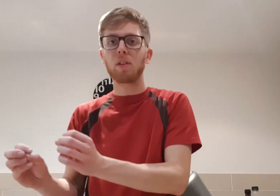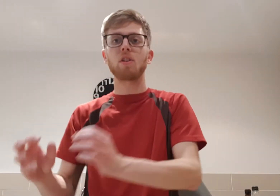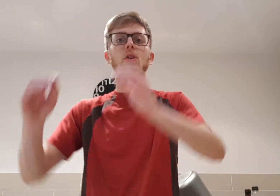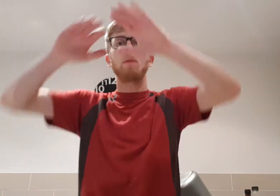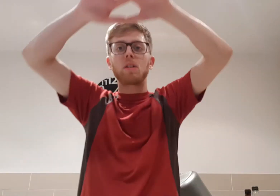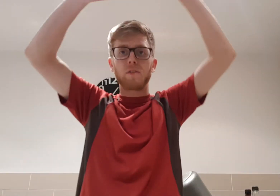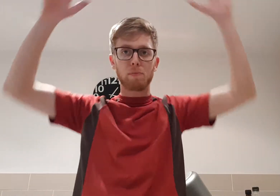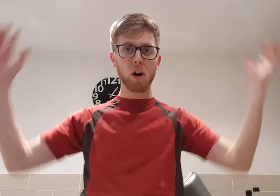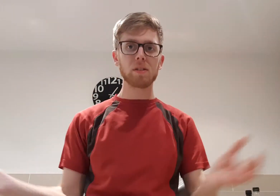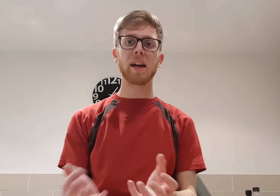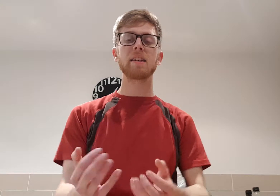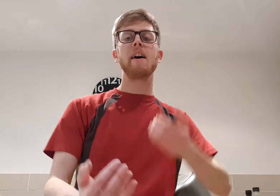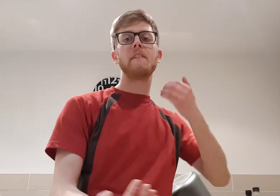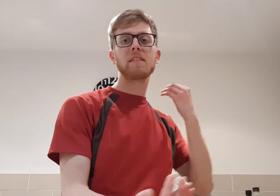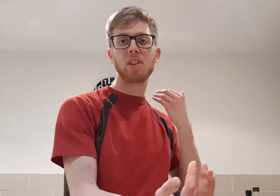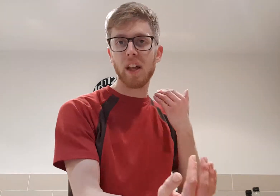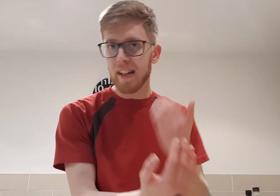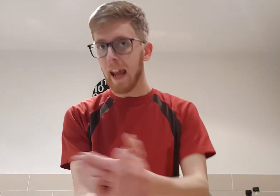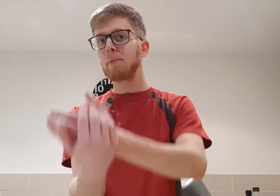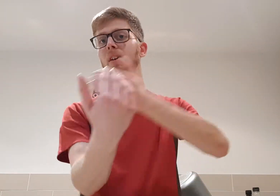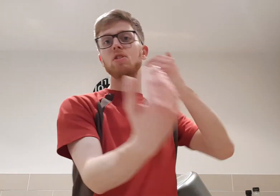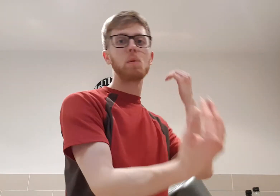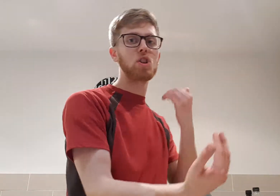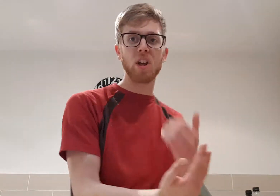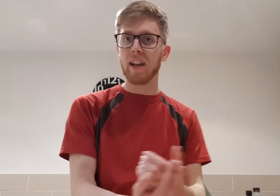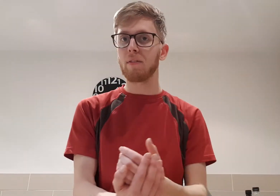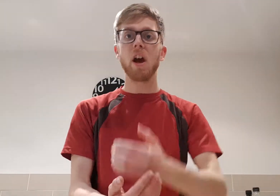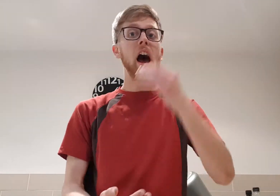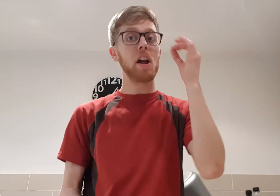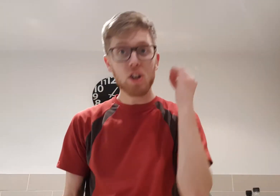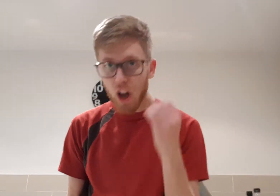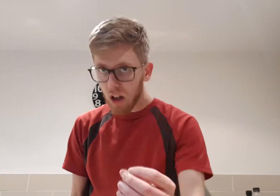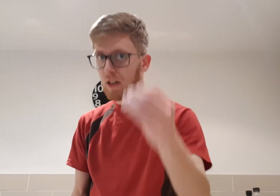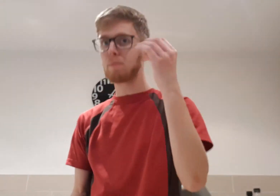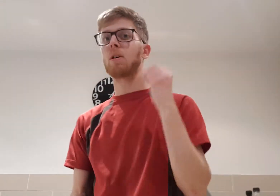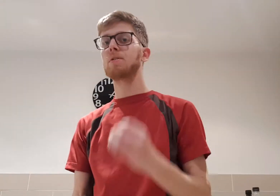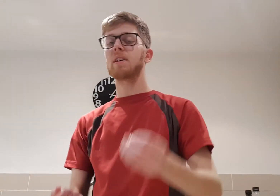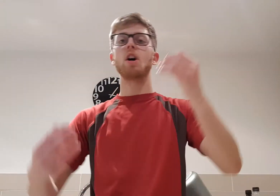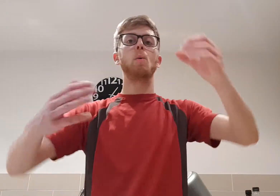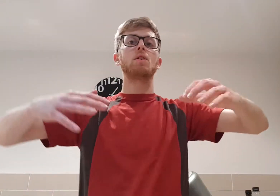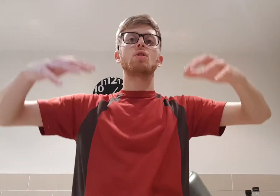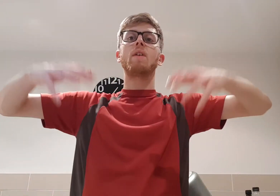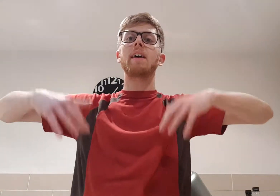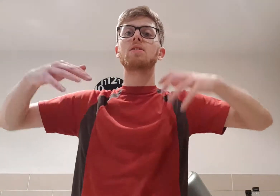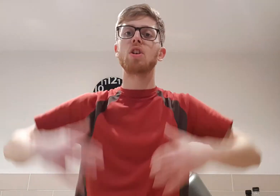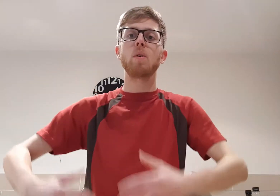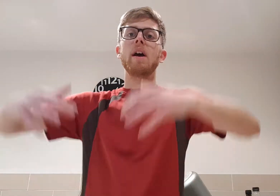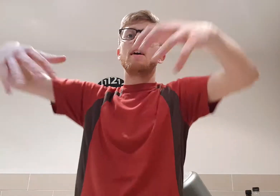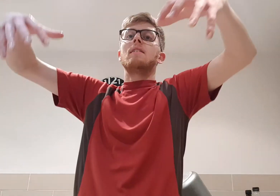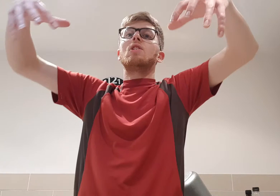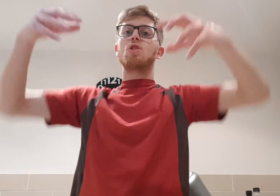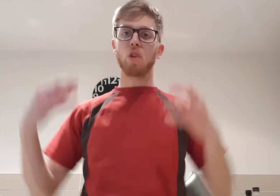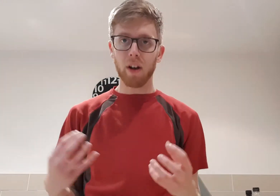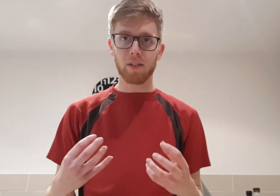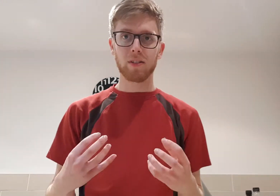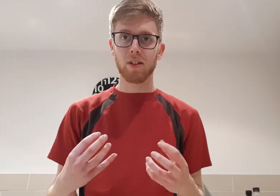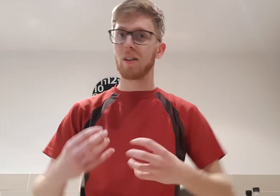through as part of a process that's enabling us to achieve and not a process which is trying to destroy us